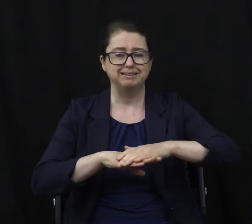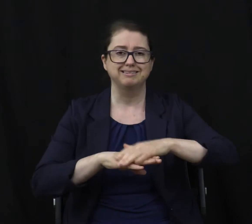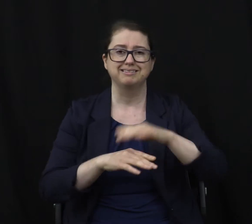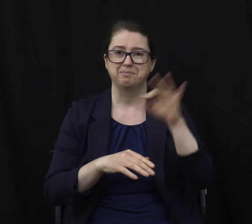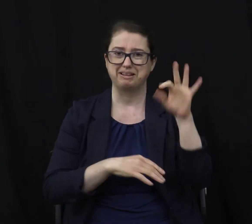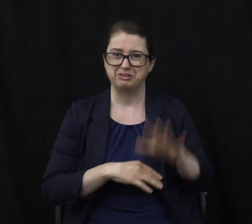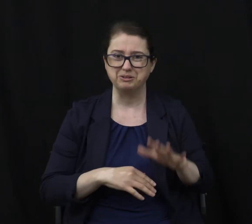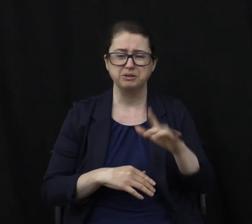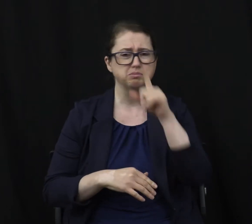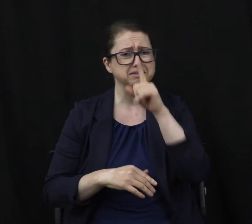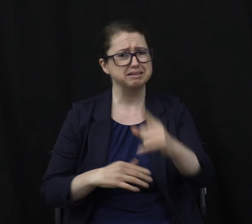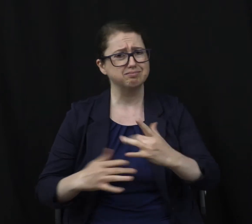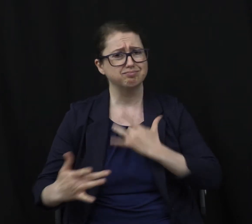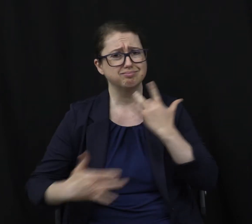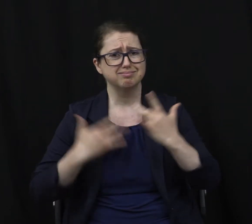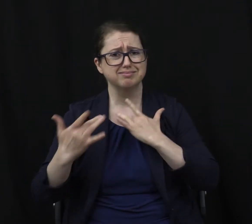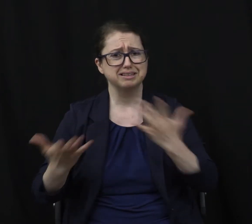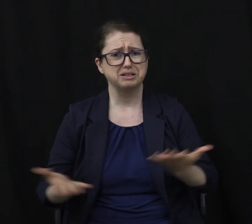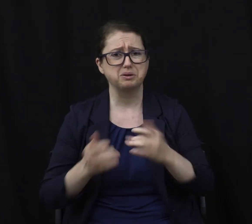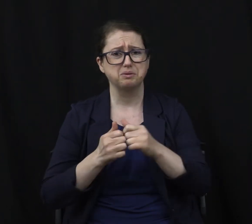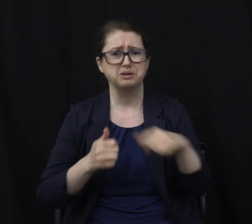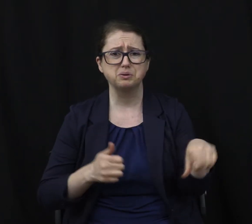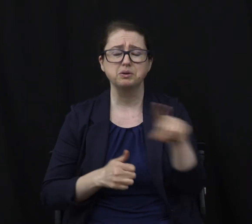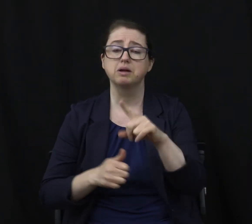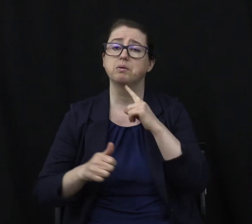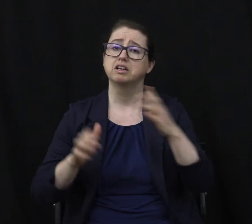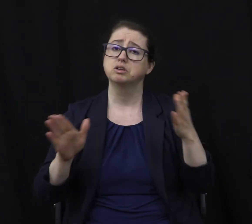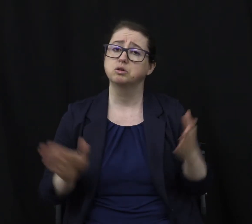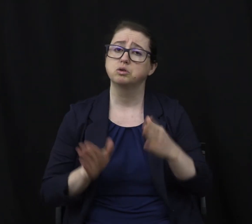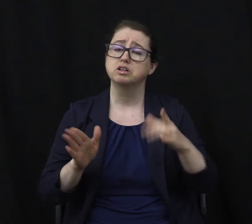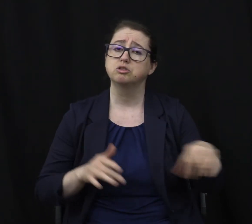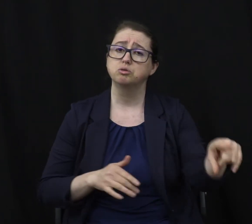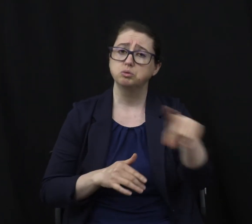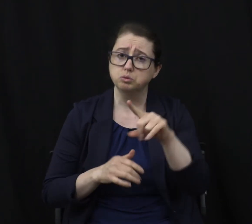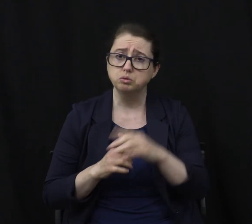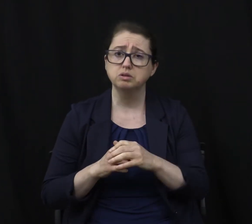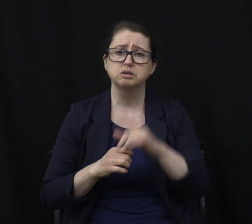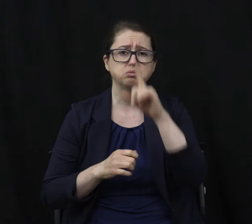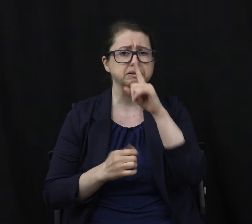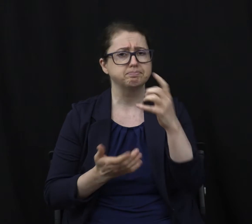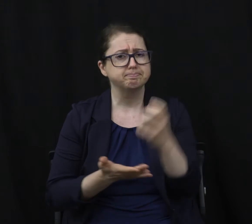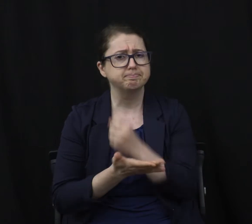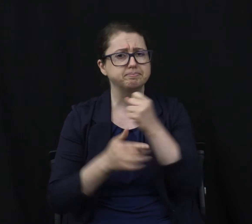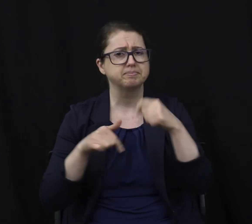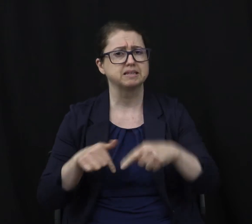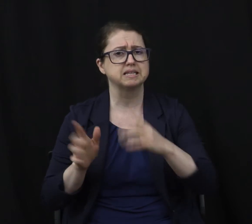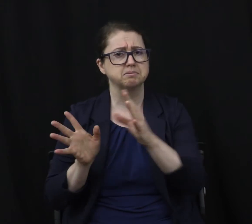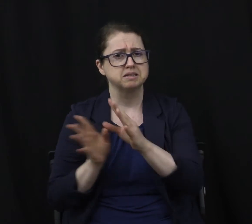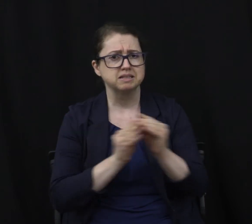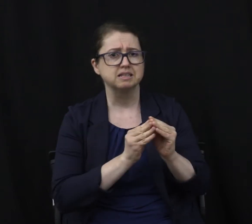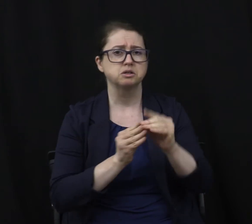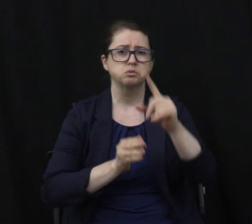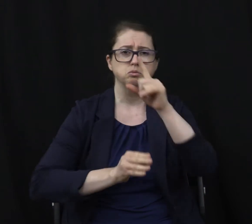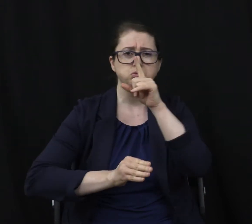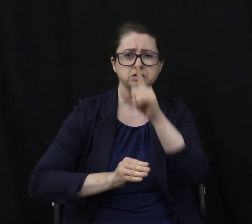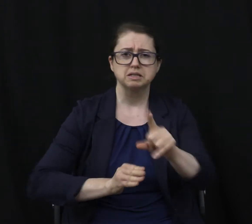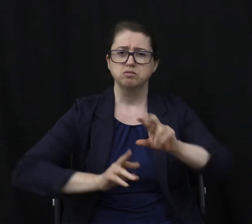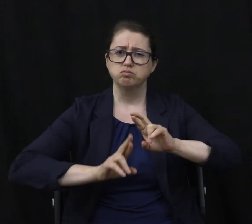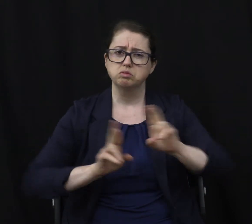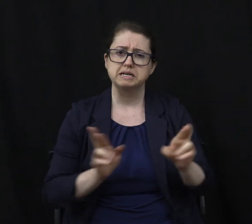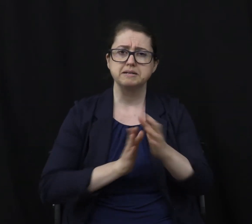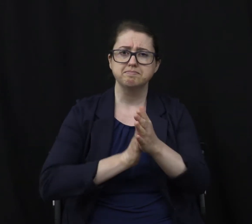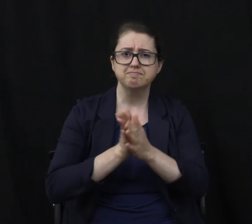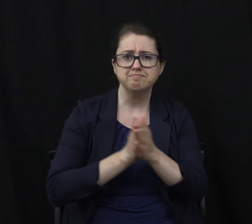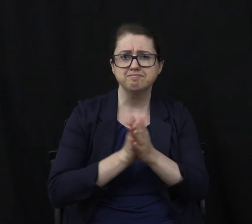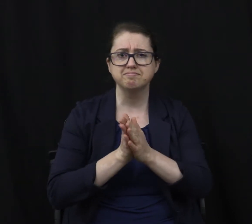want to encourage you to make the most of each presentation. Get ready to learn and laugh as we go on